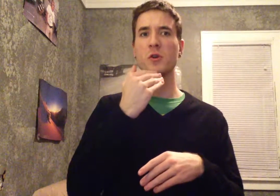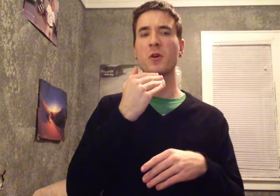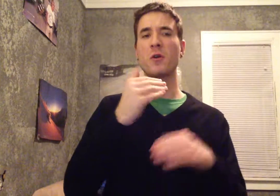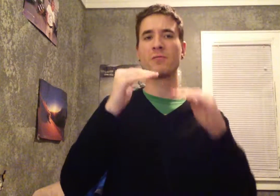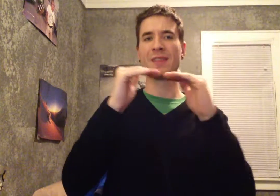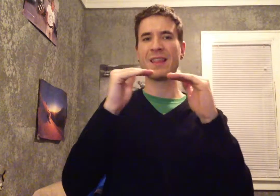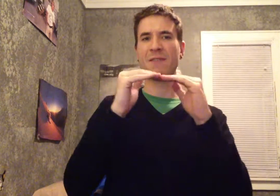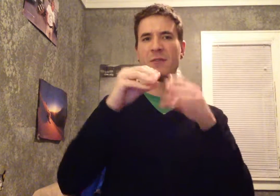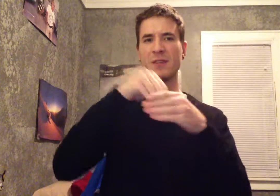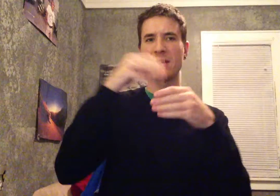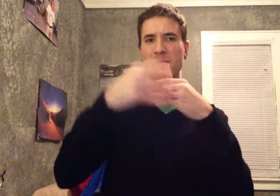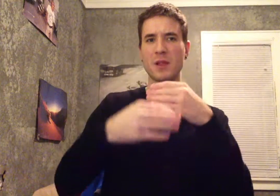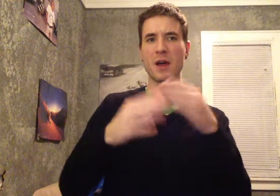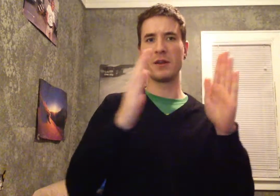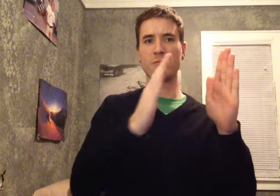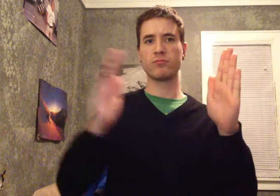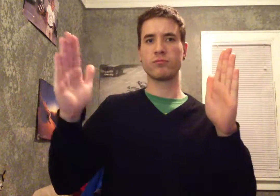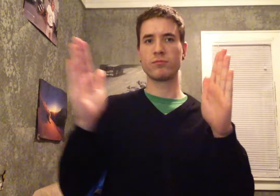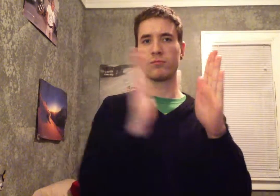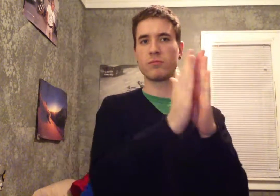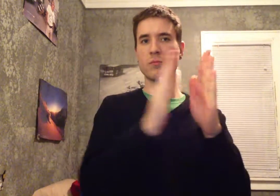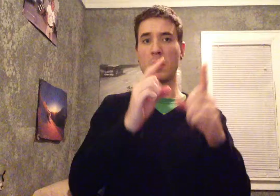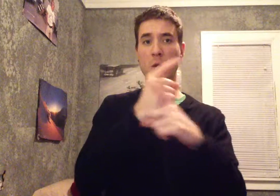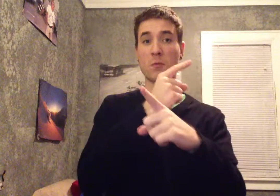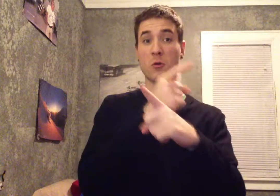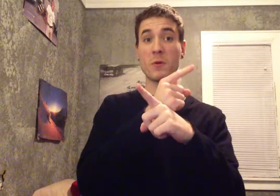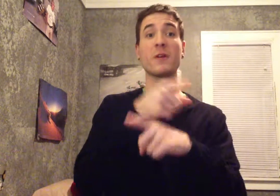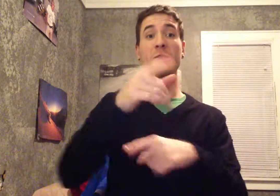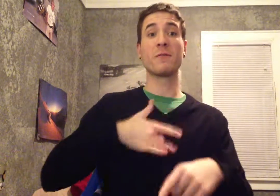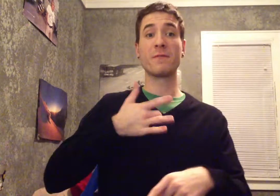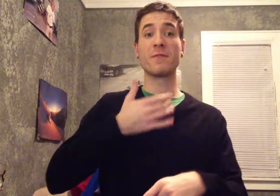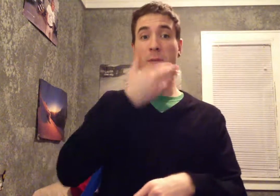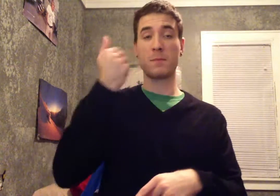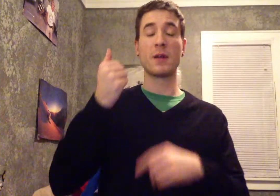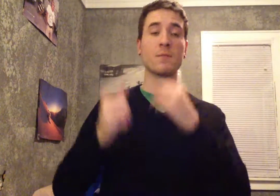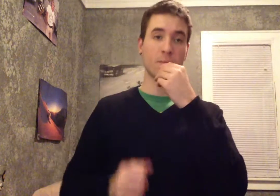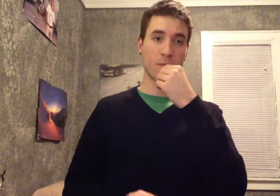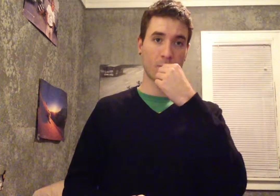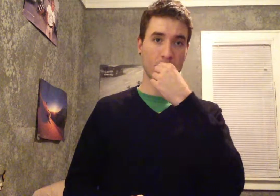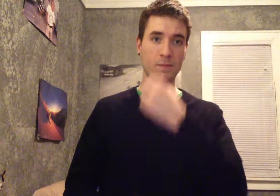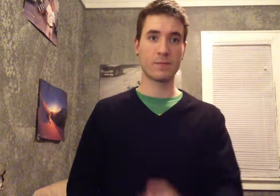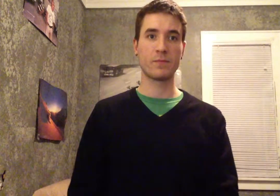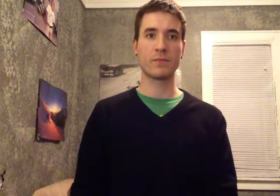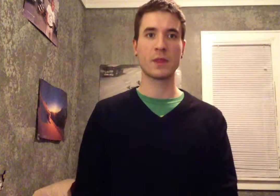first step in getting control of your diabetes is making some healthy lifestyle changes. These